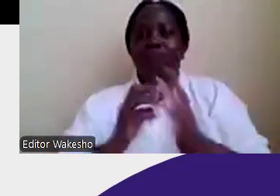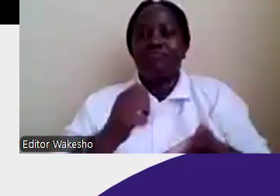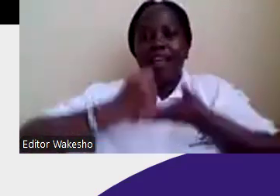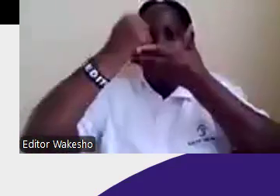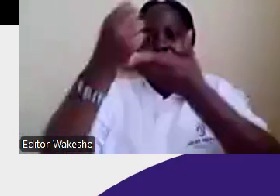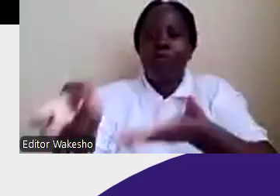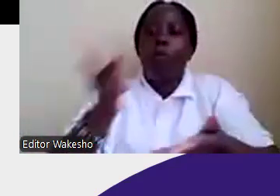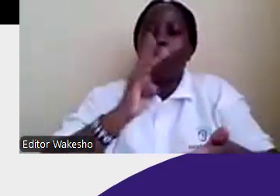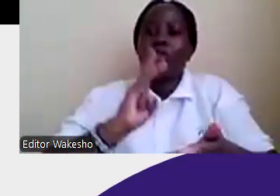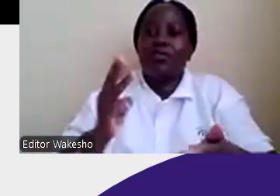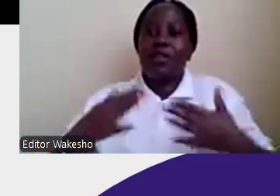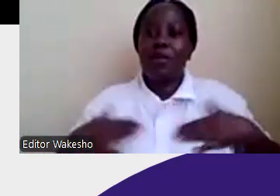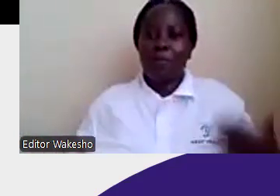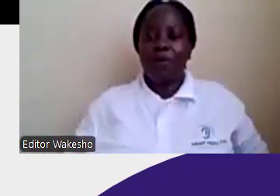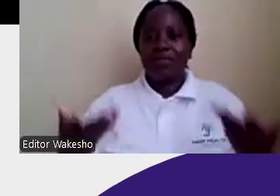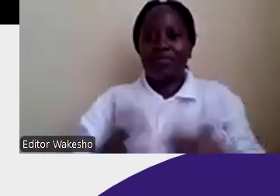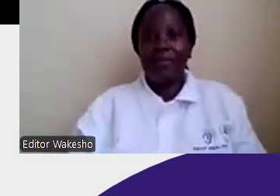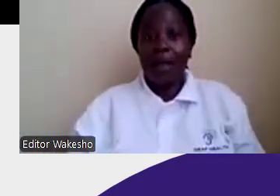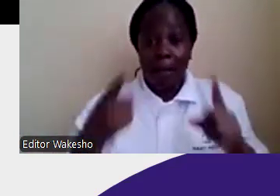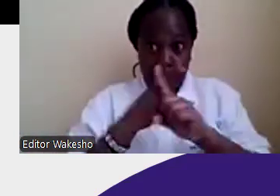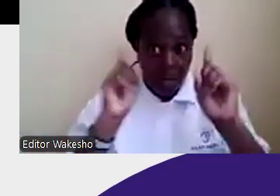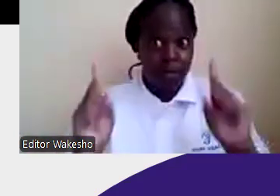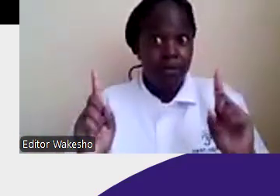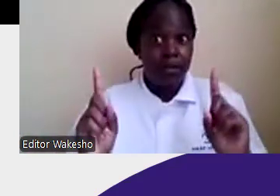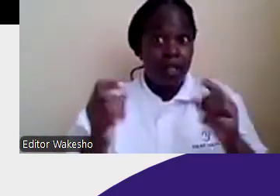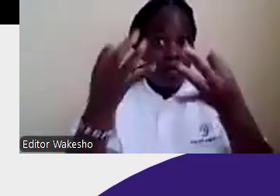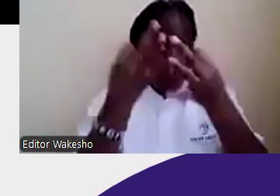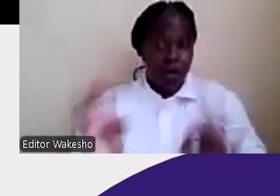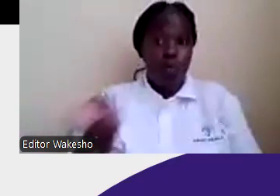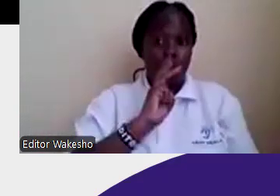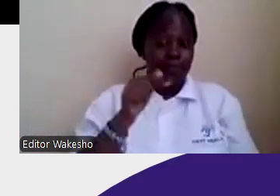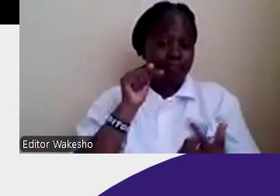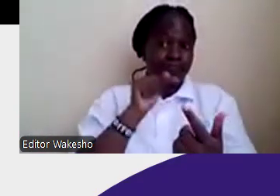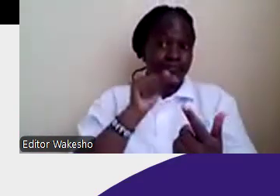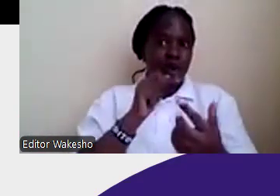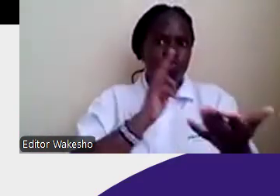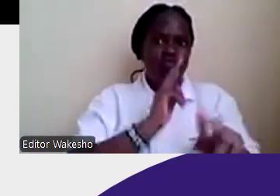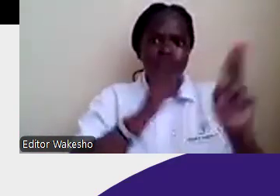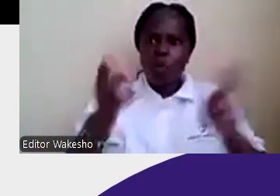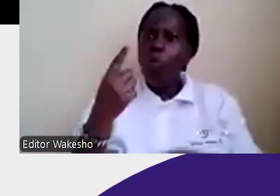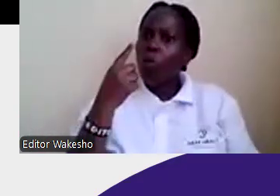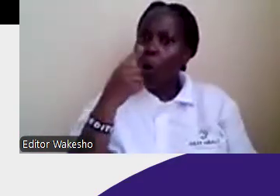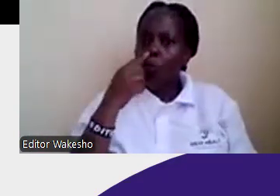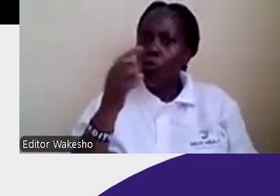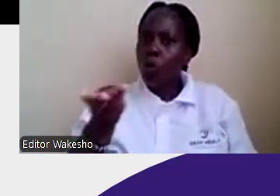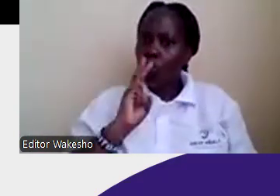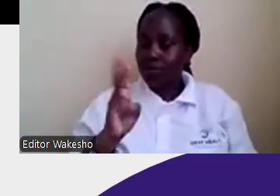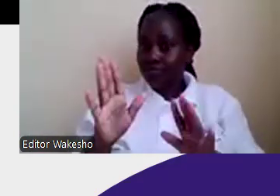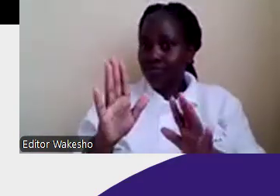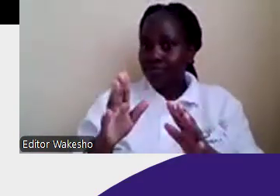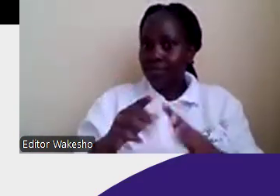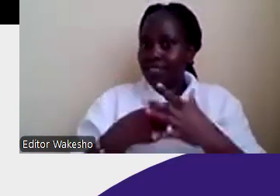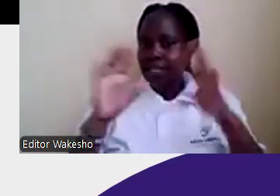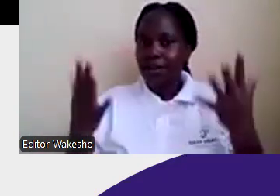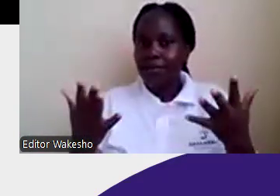more palatable. But also with the free water, maybe a good place to start is maybe just take,